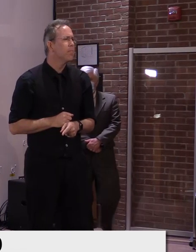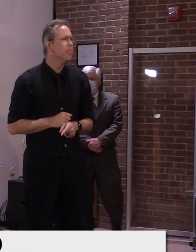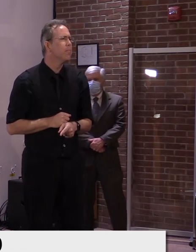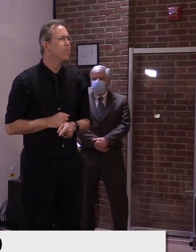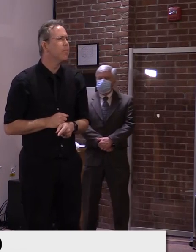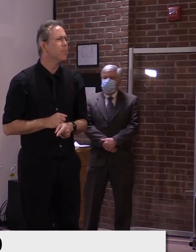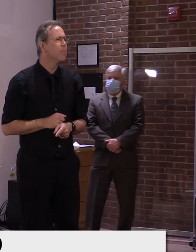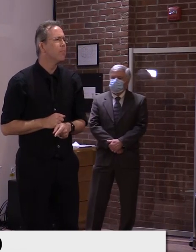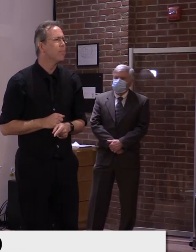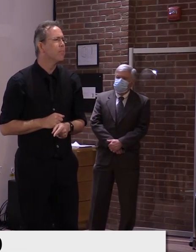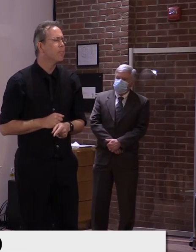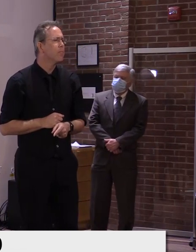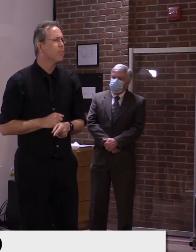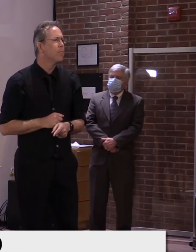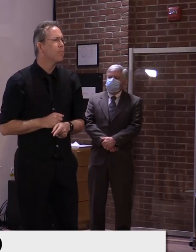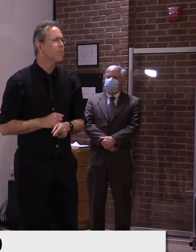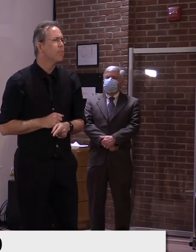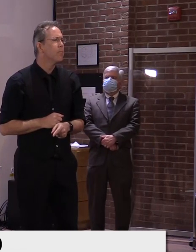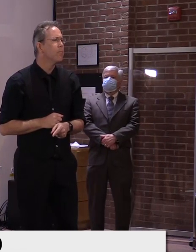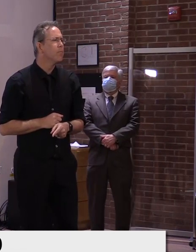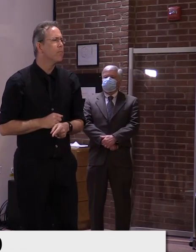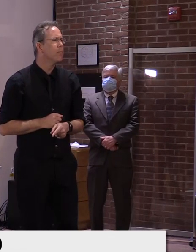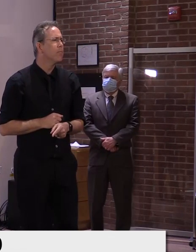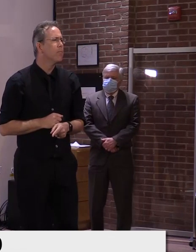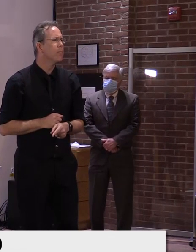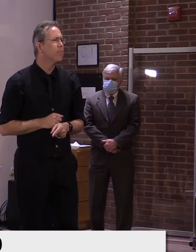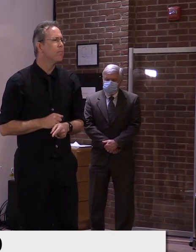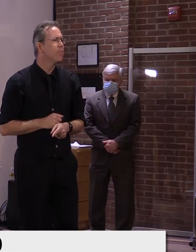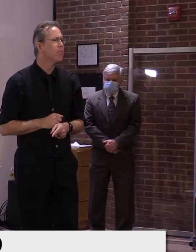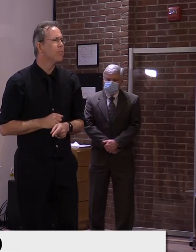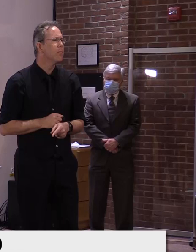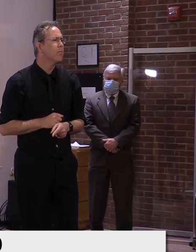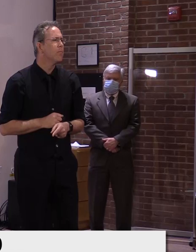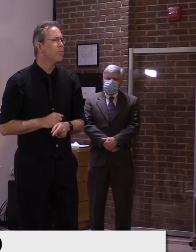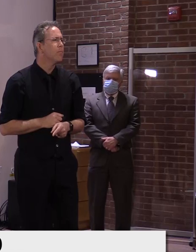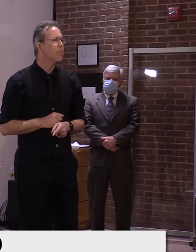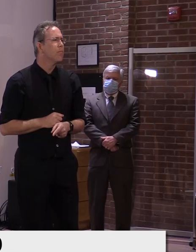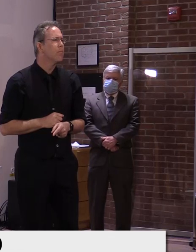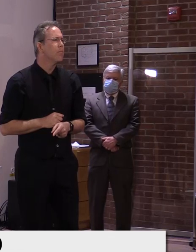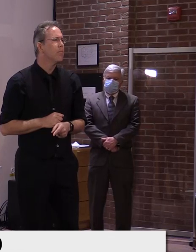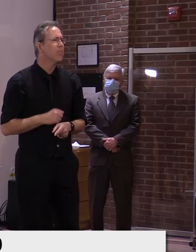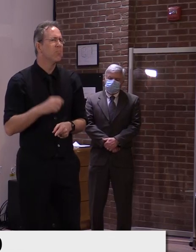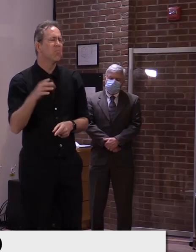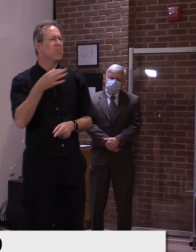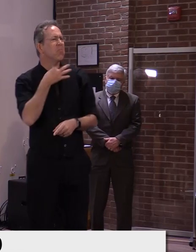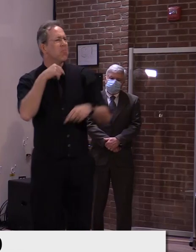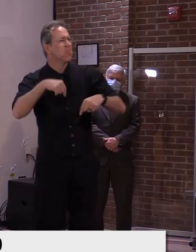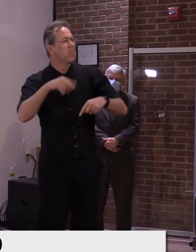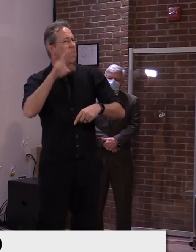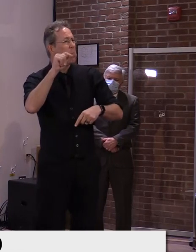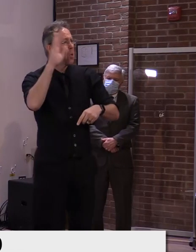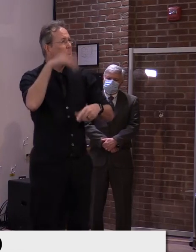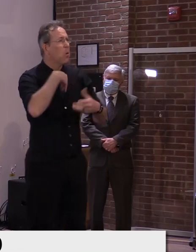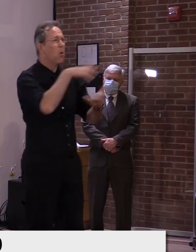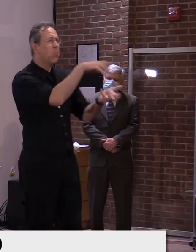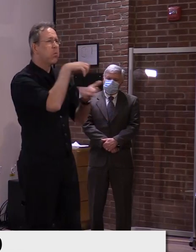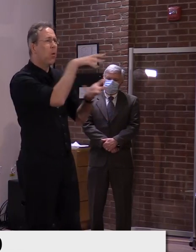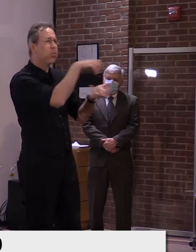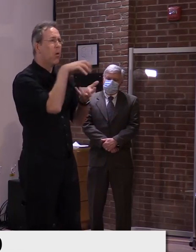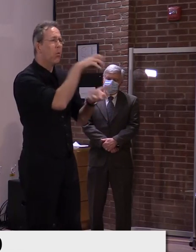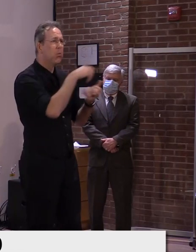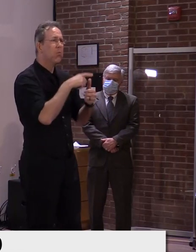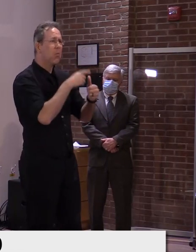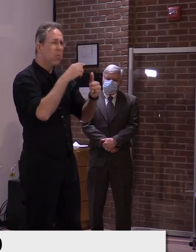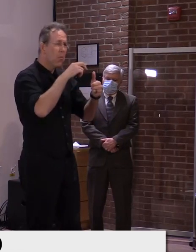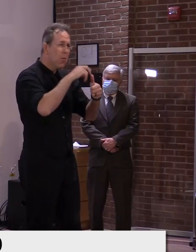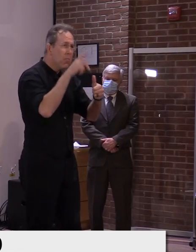impact on the state's vaccine supply. And as far as I know, herd immunity is one of the things that